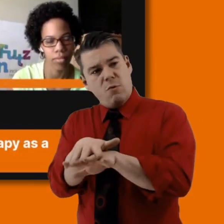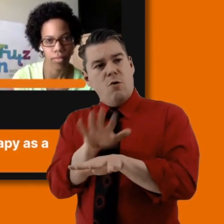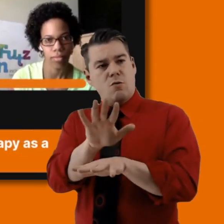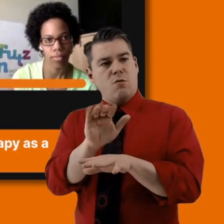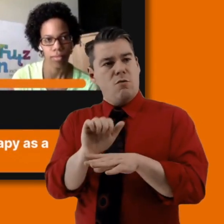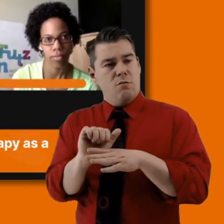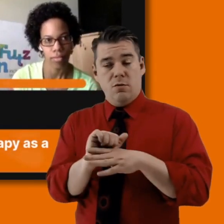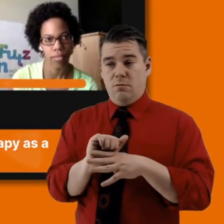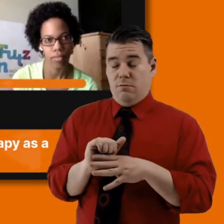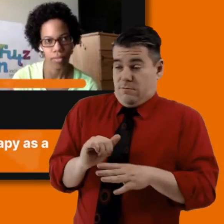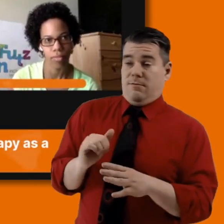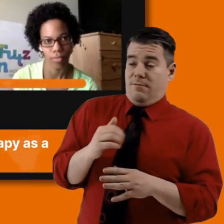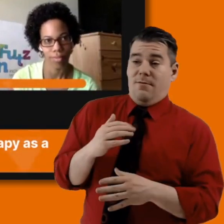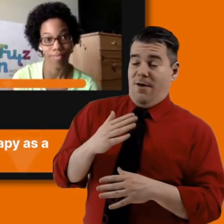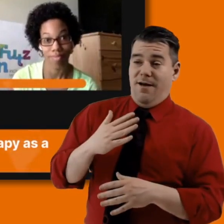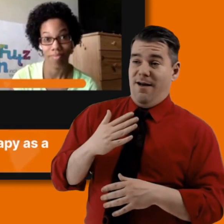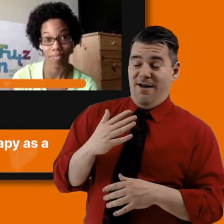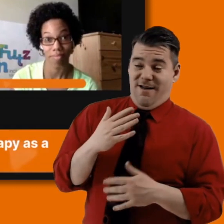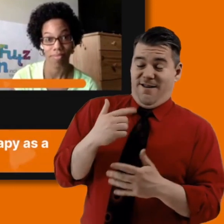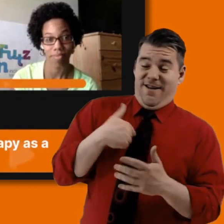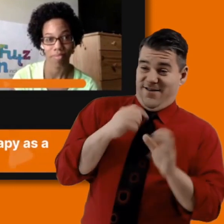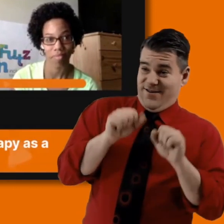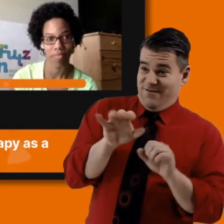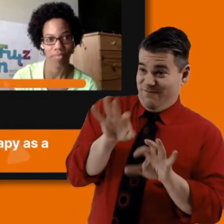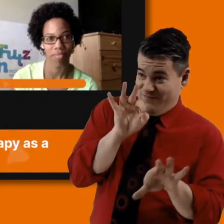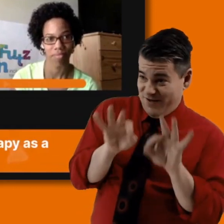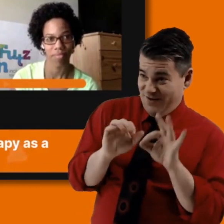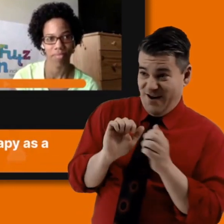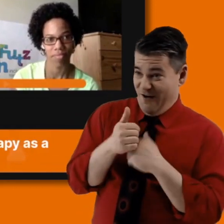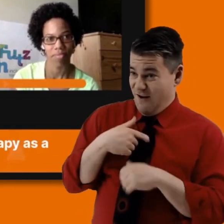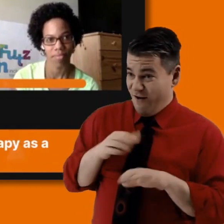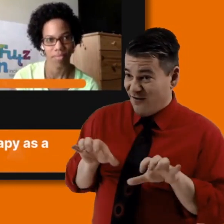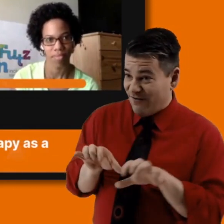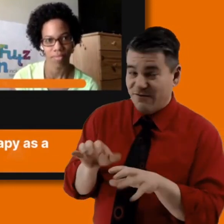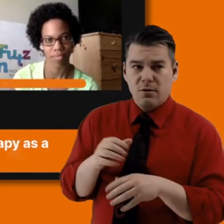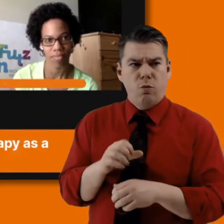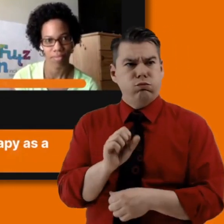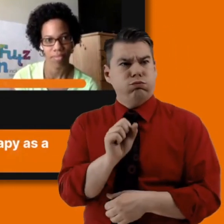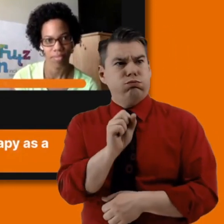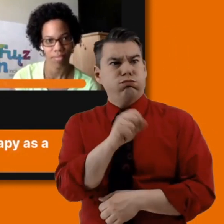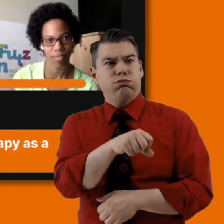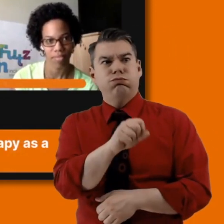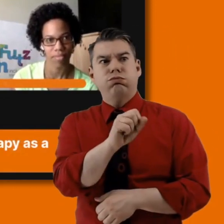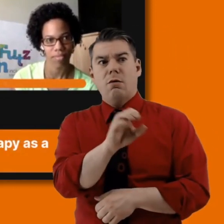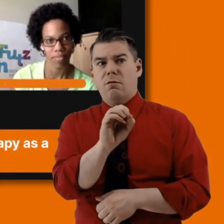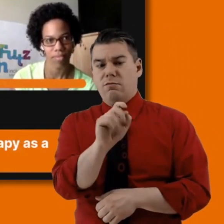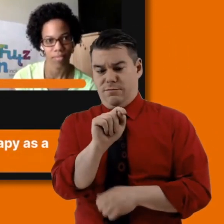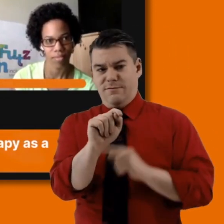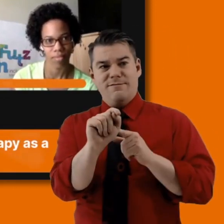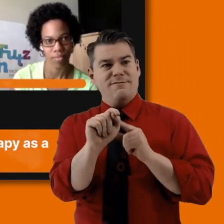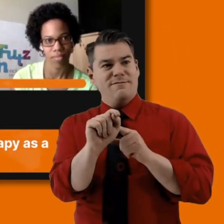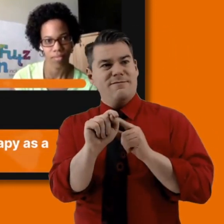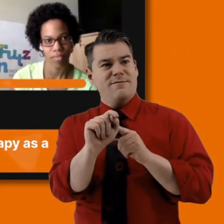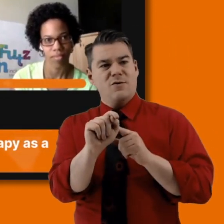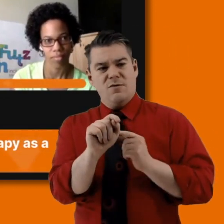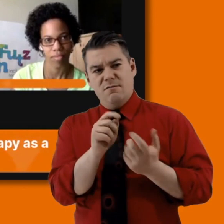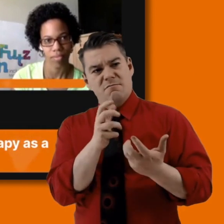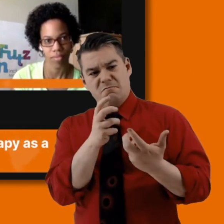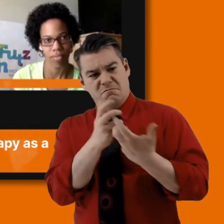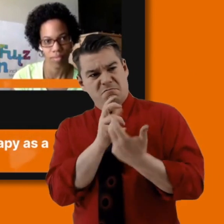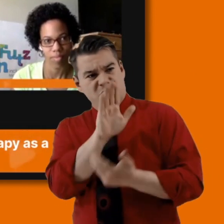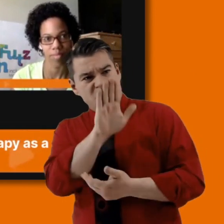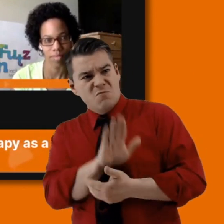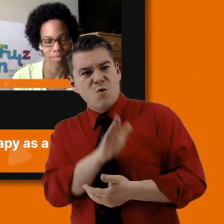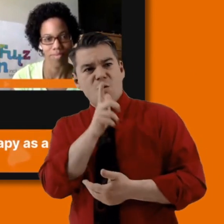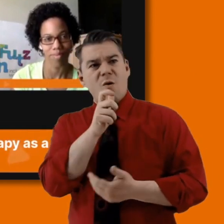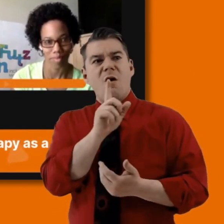wait a minute, I get to choose what my practice looks like? And they were like, absolutely, that's what OT is. It's whoever you are